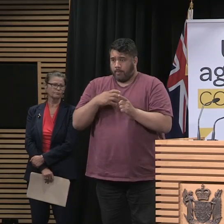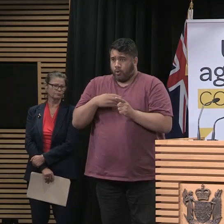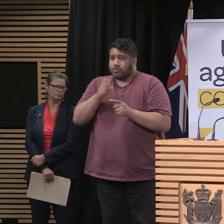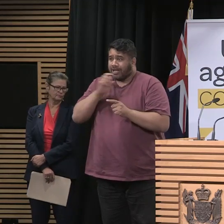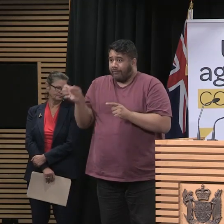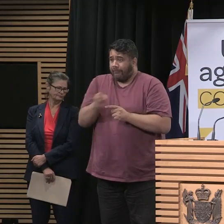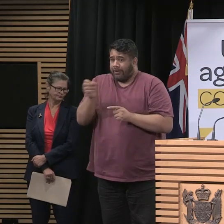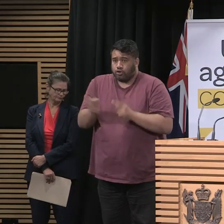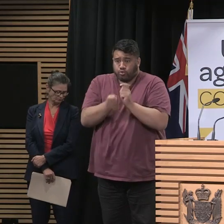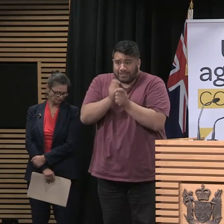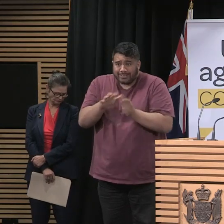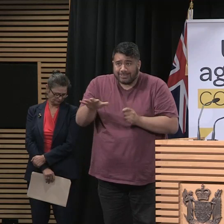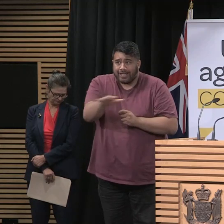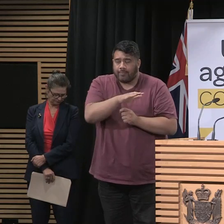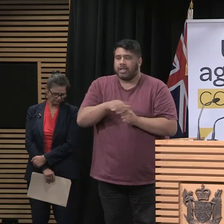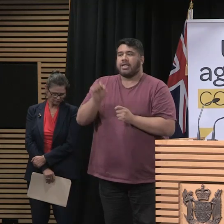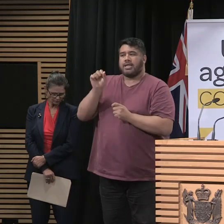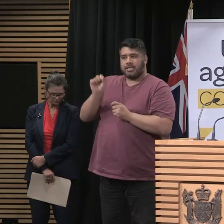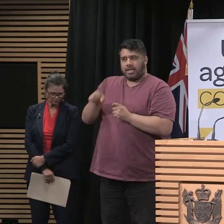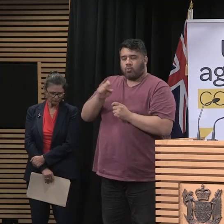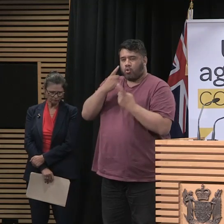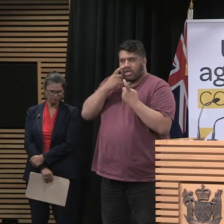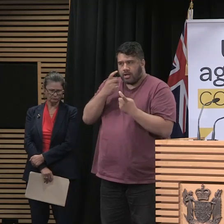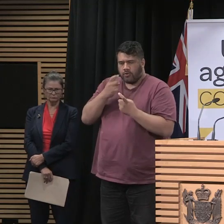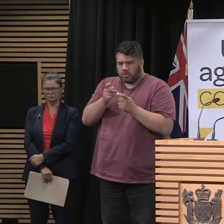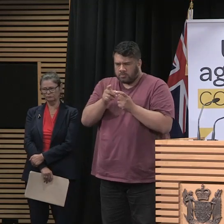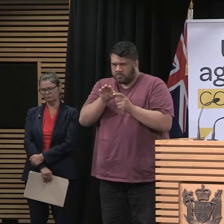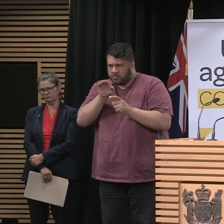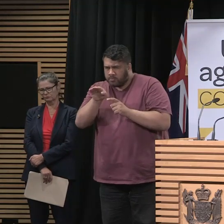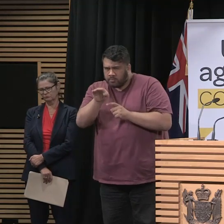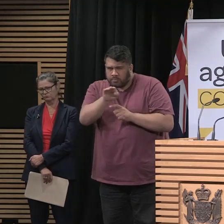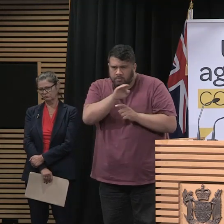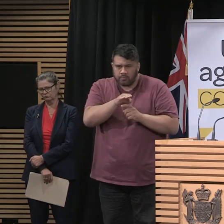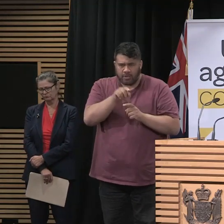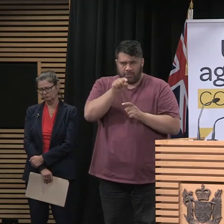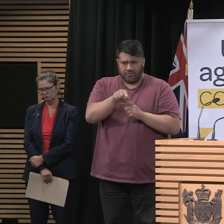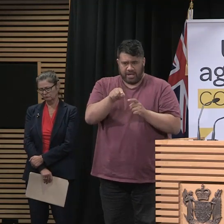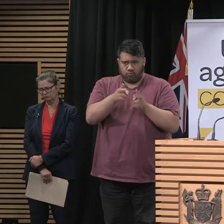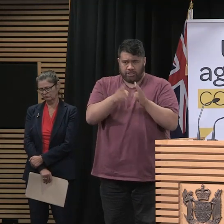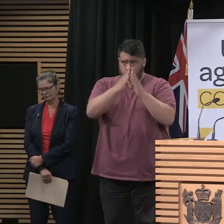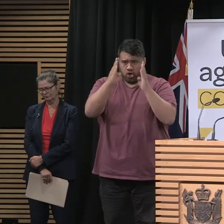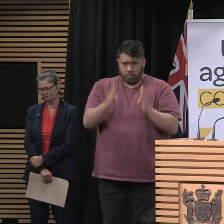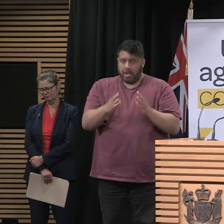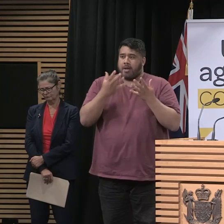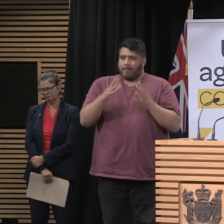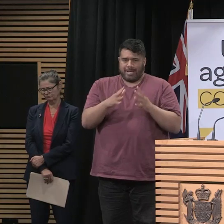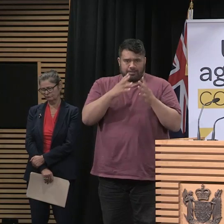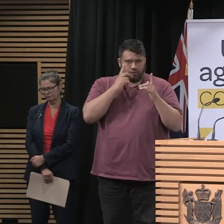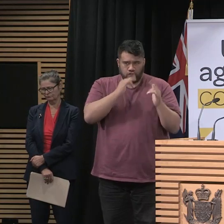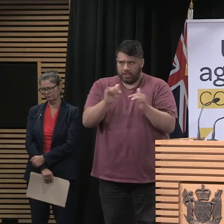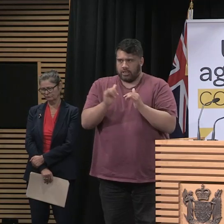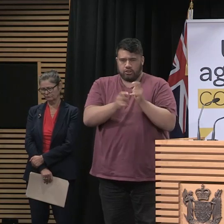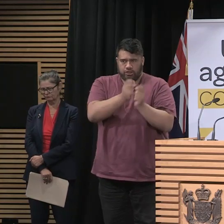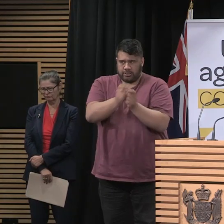so very careful identification of any people in the facility was undertaken, and staff who may have